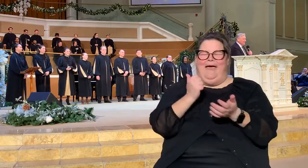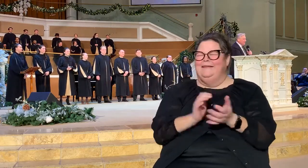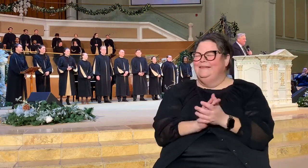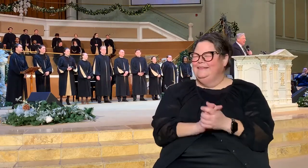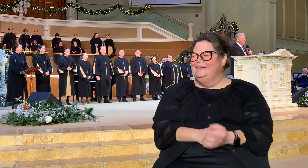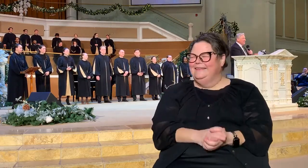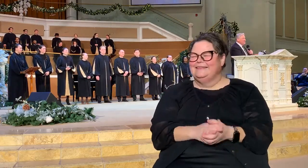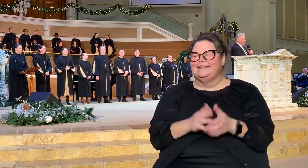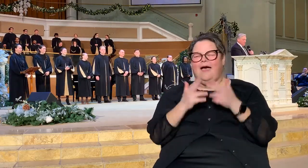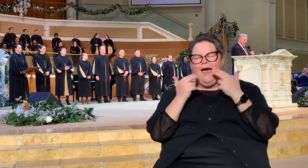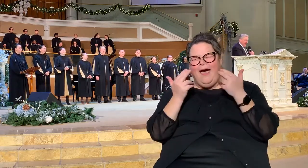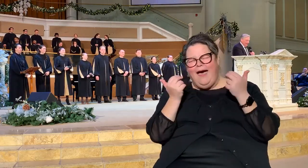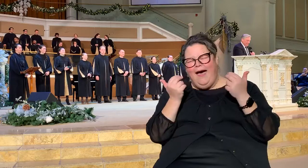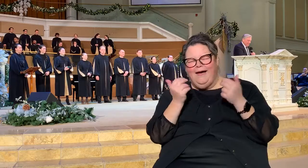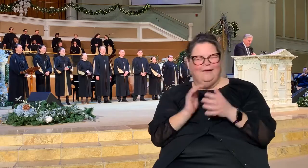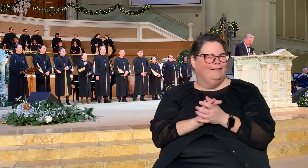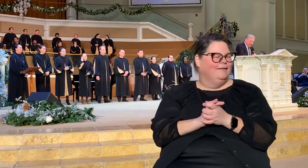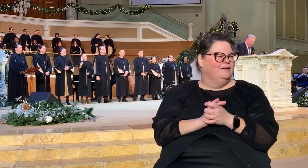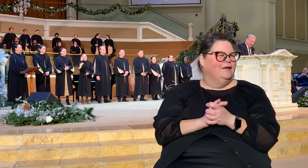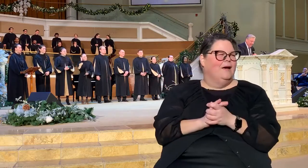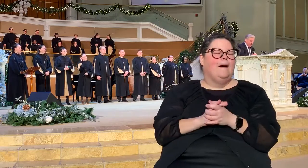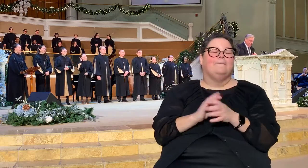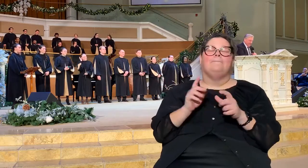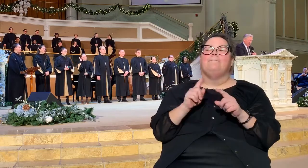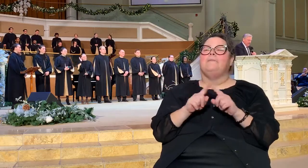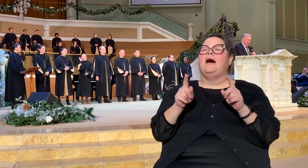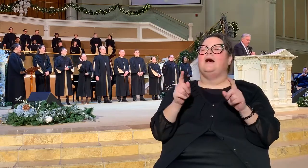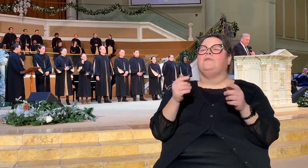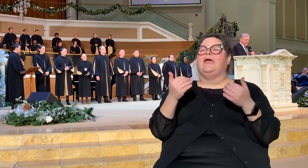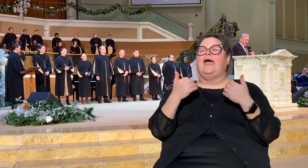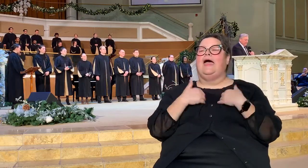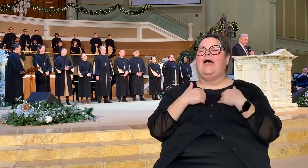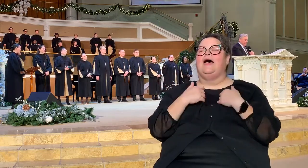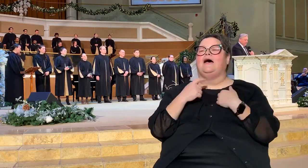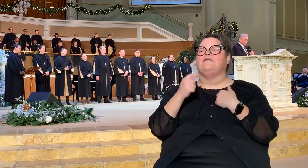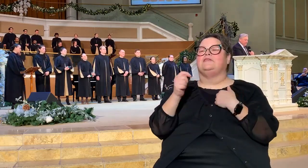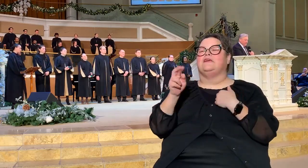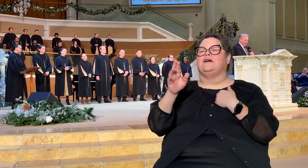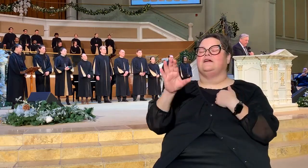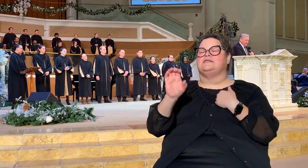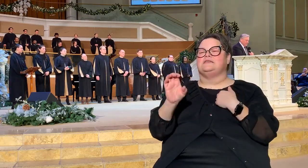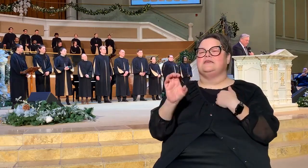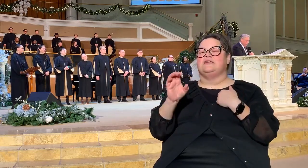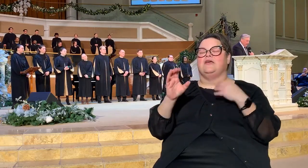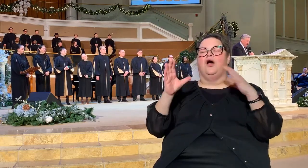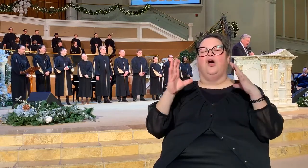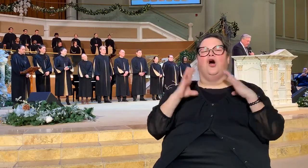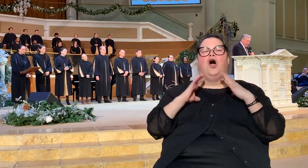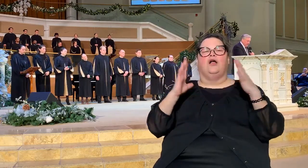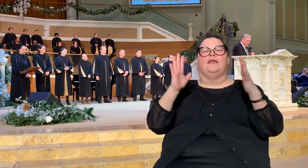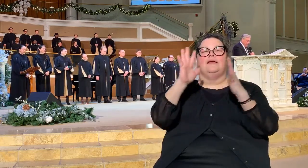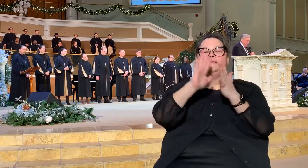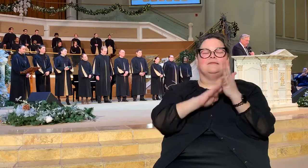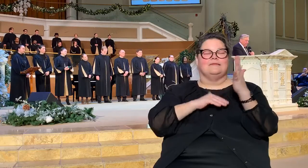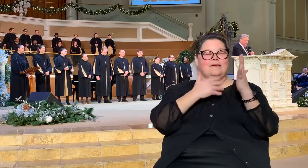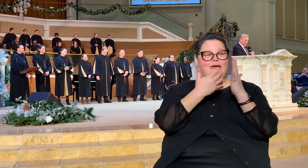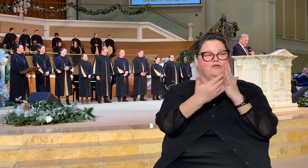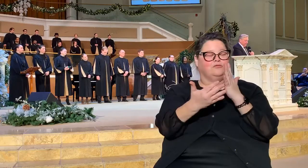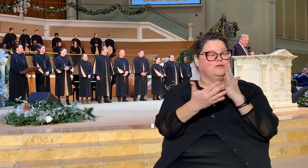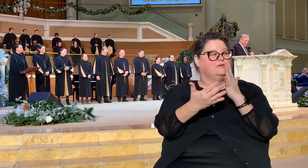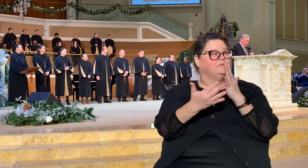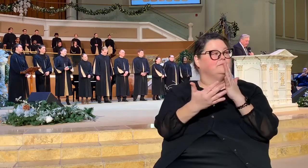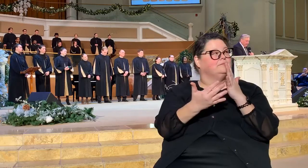Hey, but we do have the TRC holiday schedule, and it's as follows.